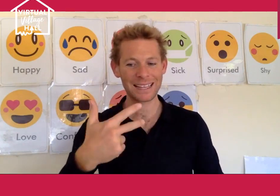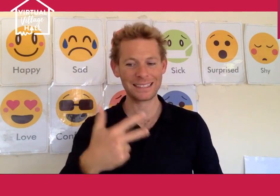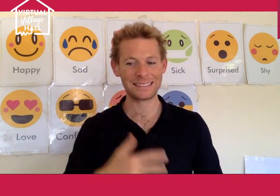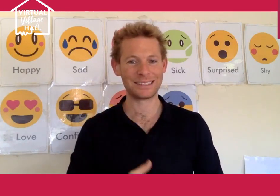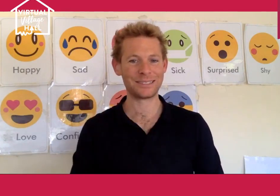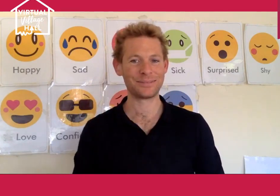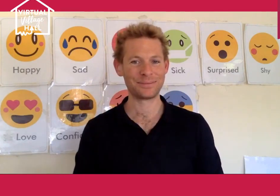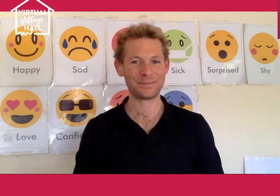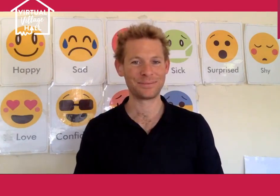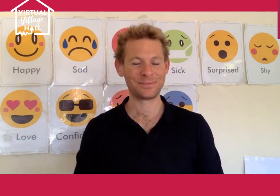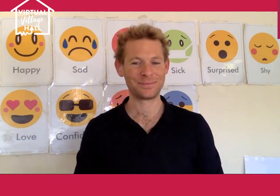Number 8